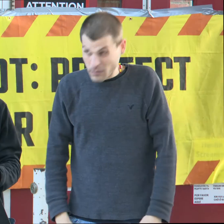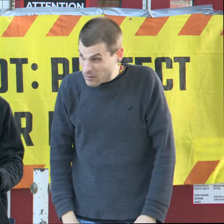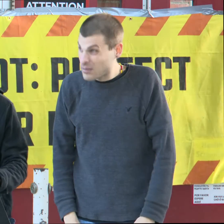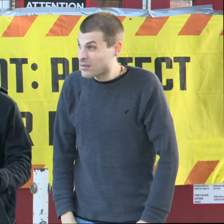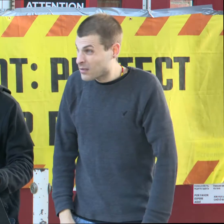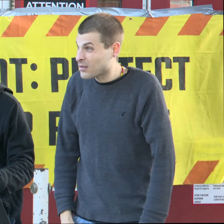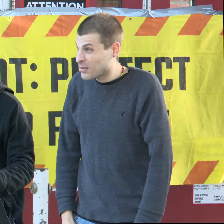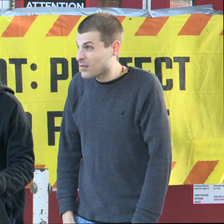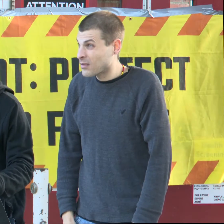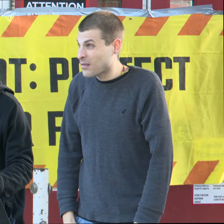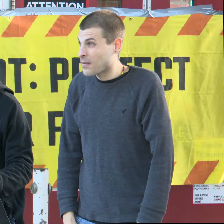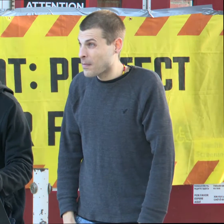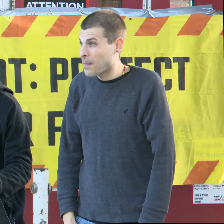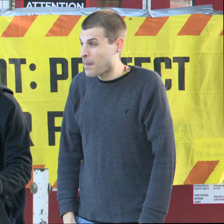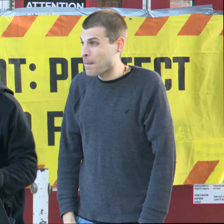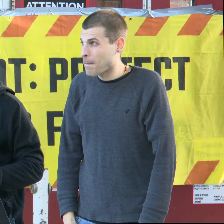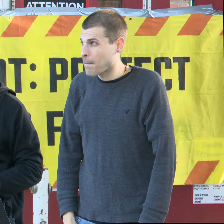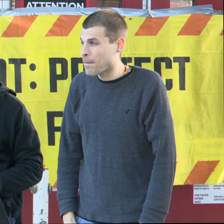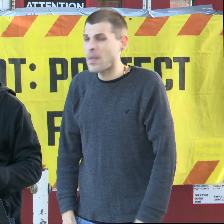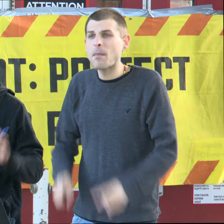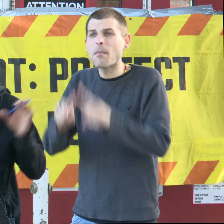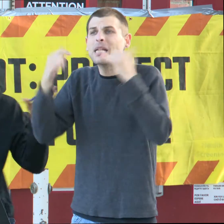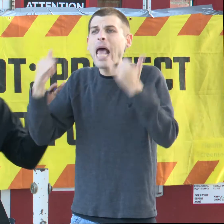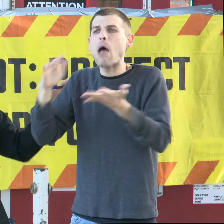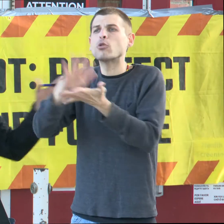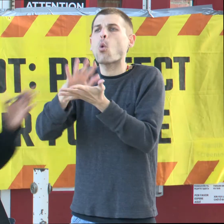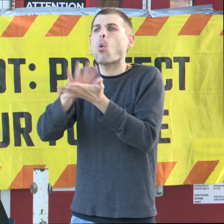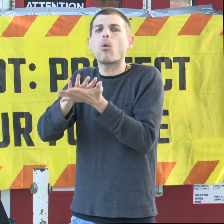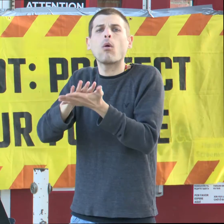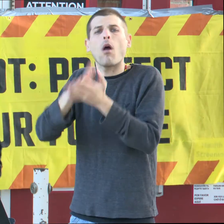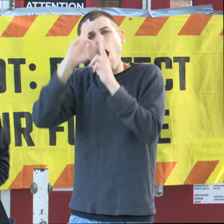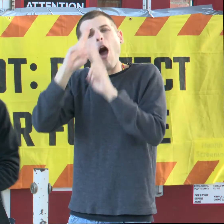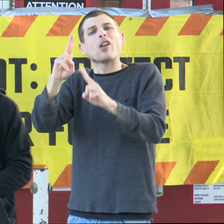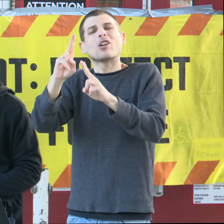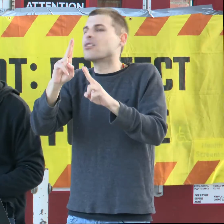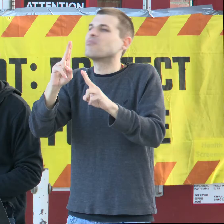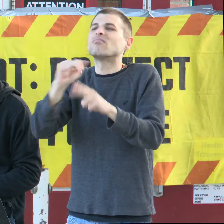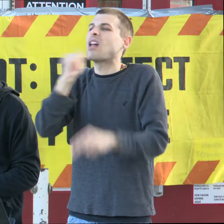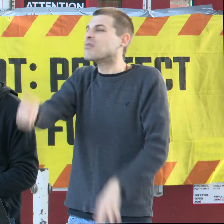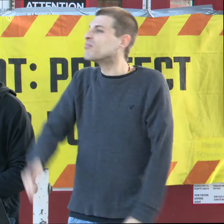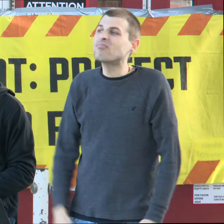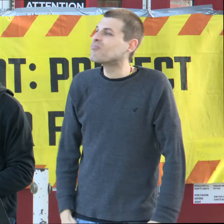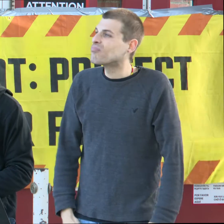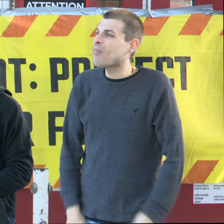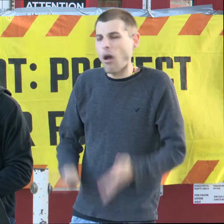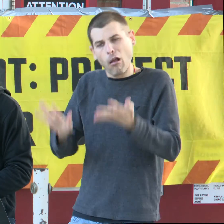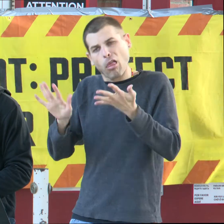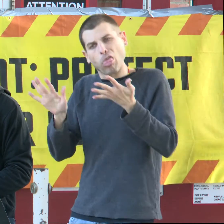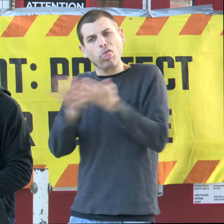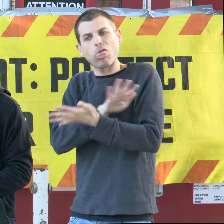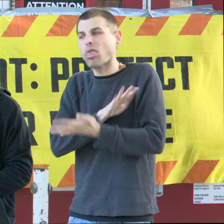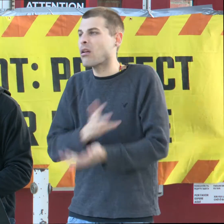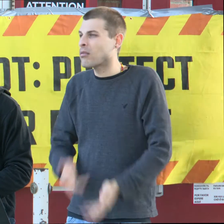But we can't even honor her. We can't honor her name in this building.